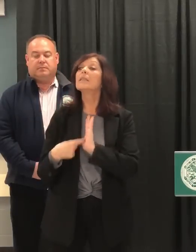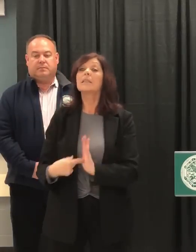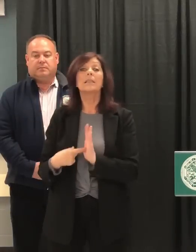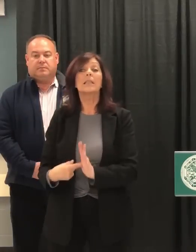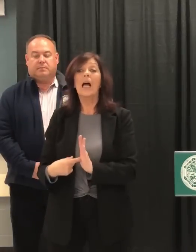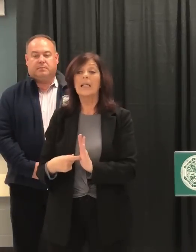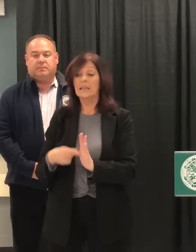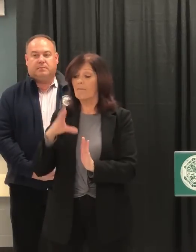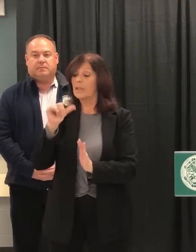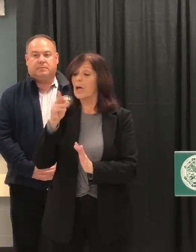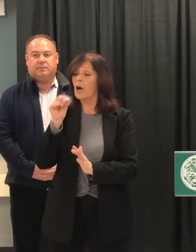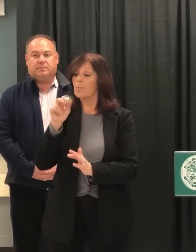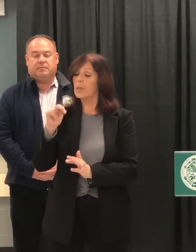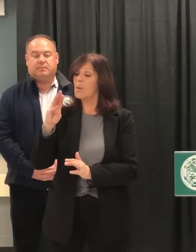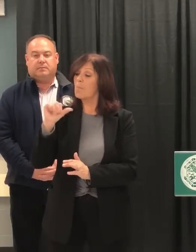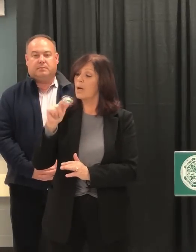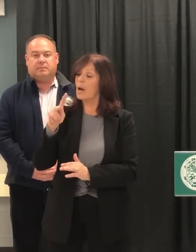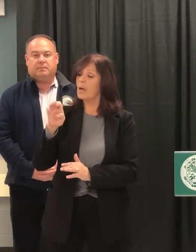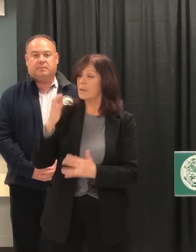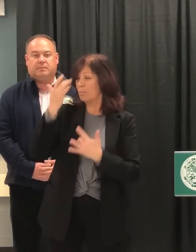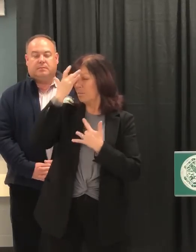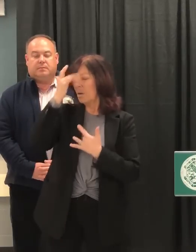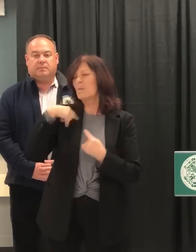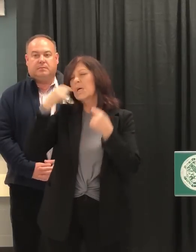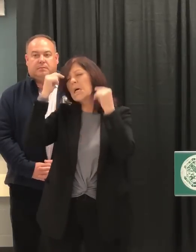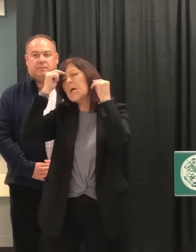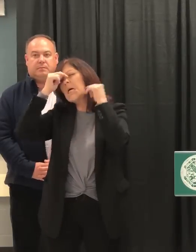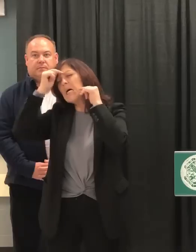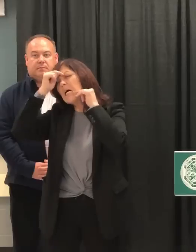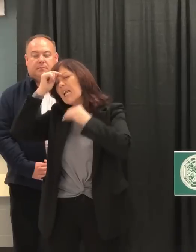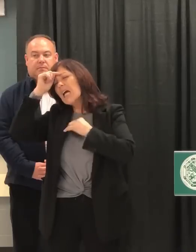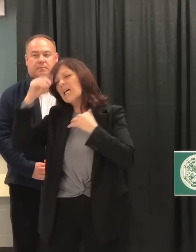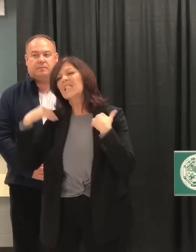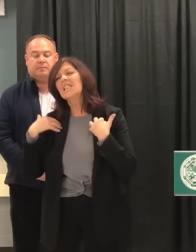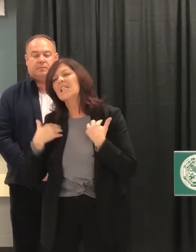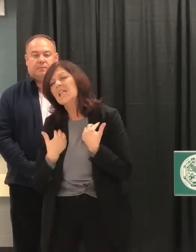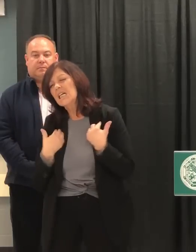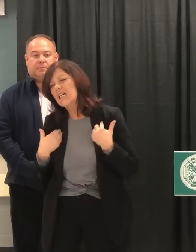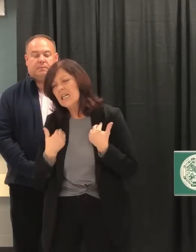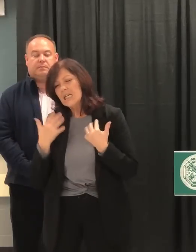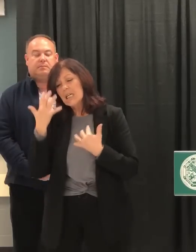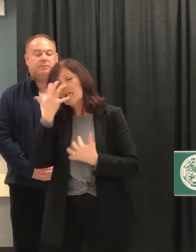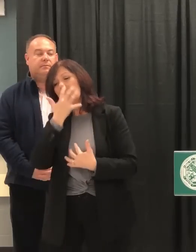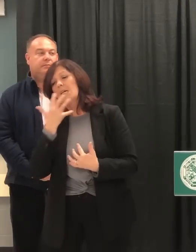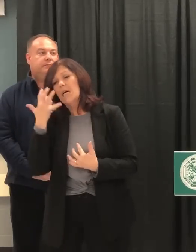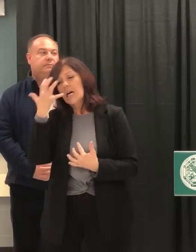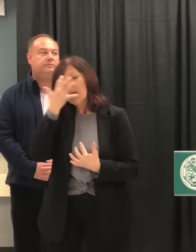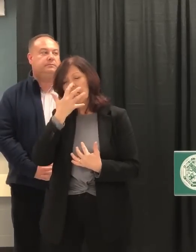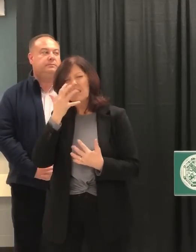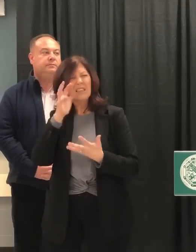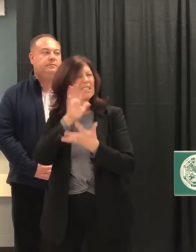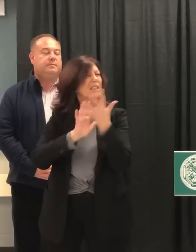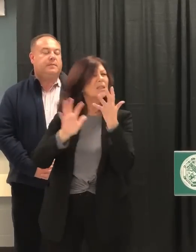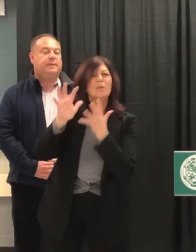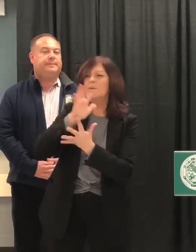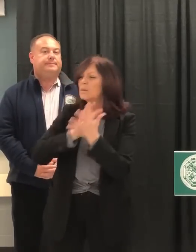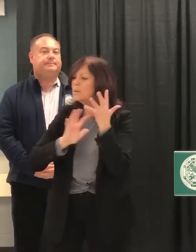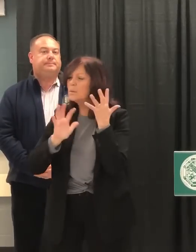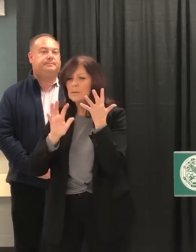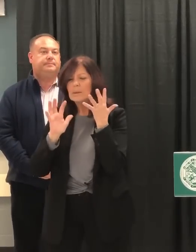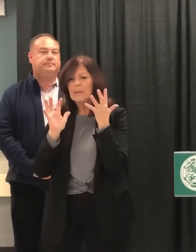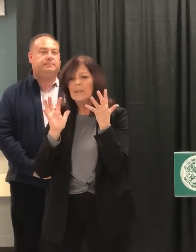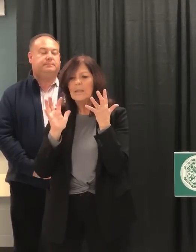monoxide poisoning is you might start to feel that you have a headache, fatigue, dizziness, confusion,